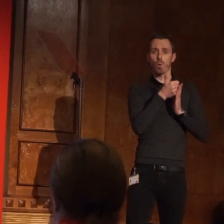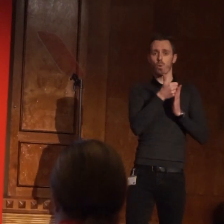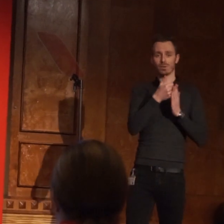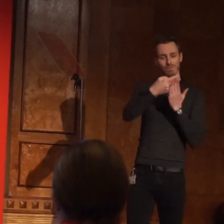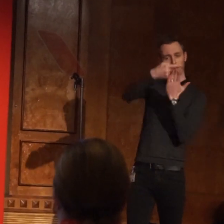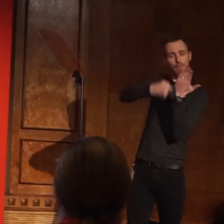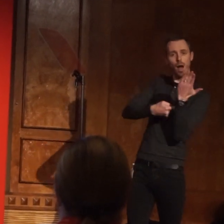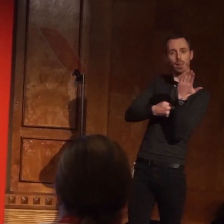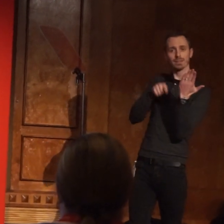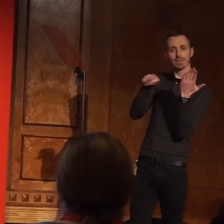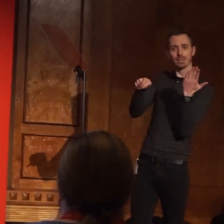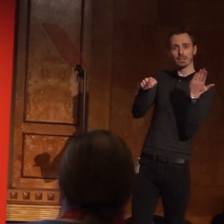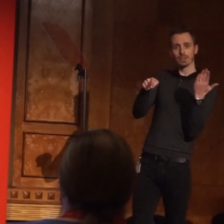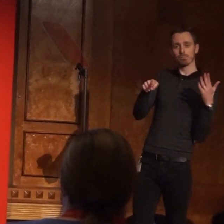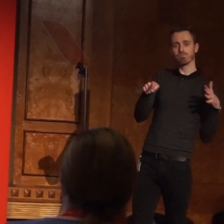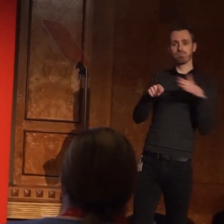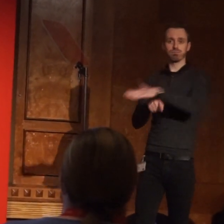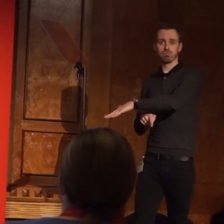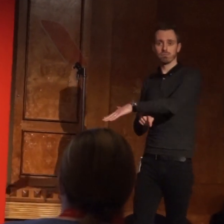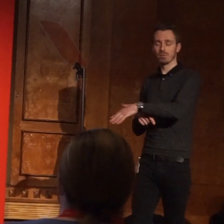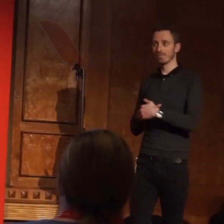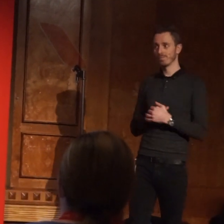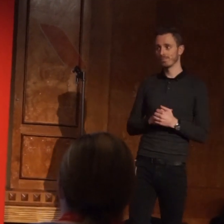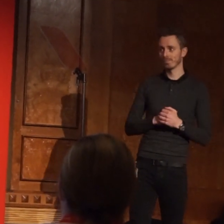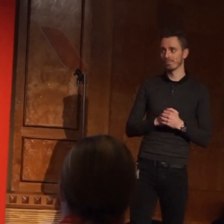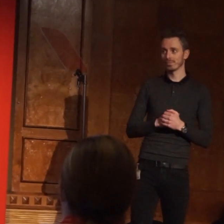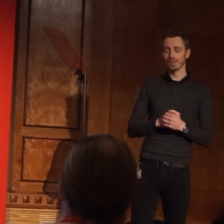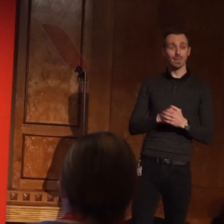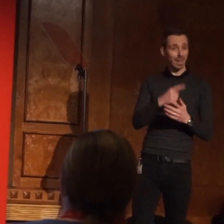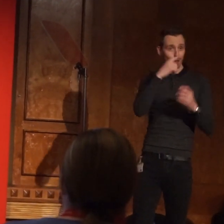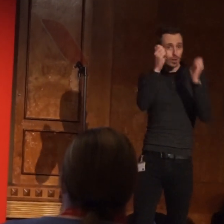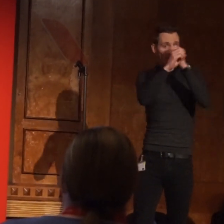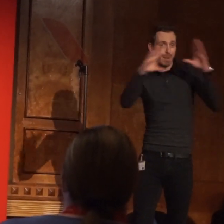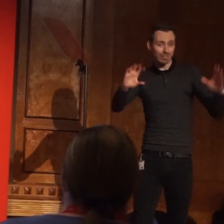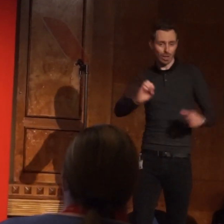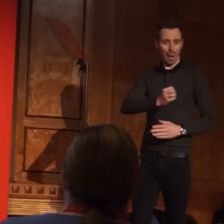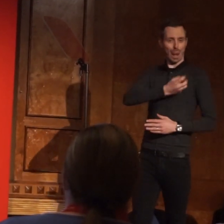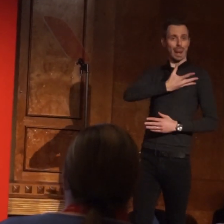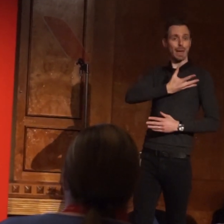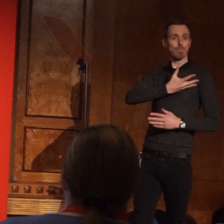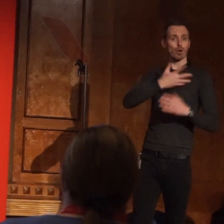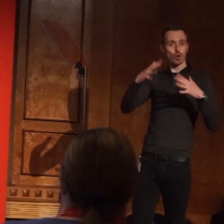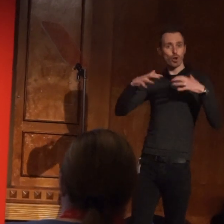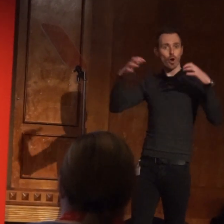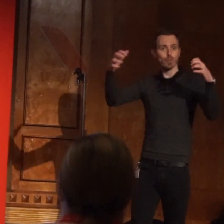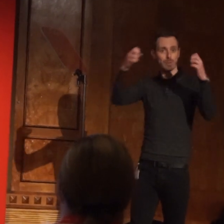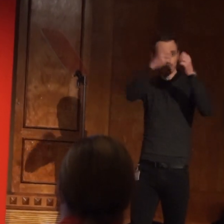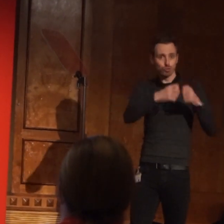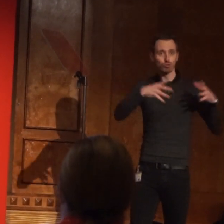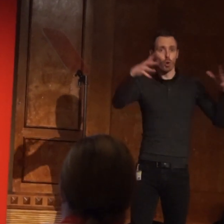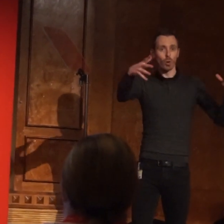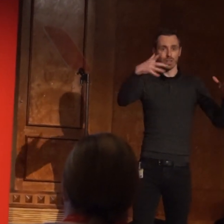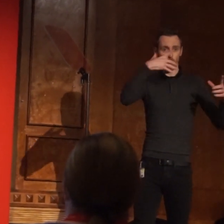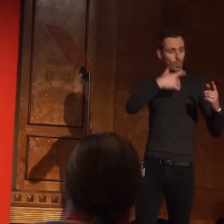gained victories on in Parliament. Wouldn't it be good if it was a Labour government in the majority delivering those?